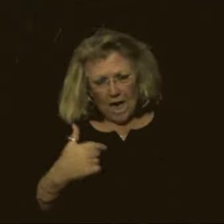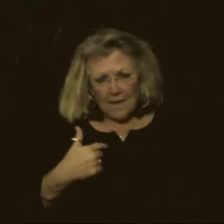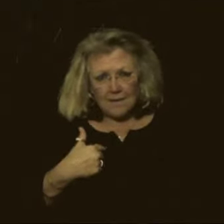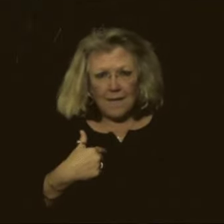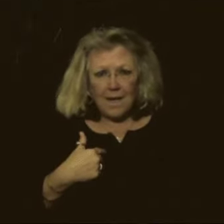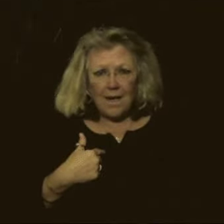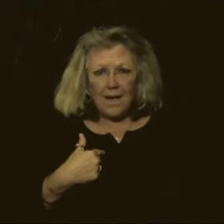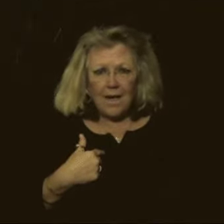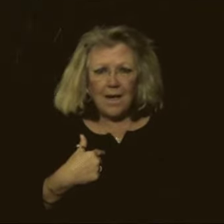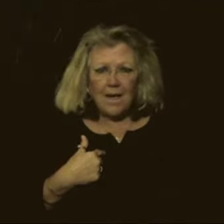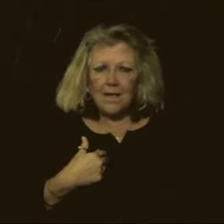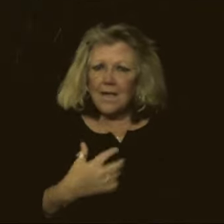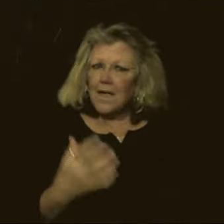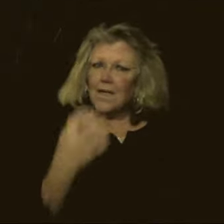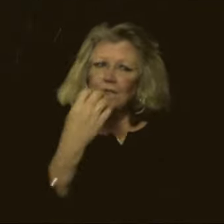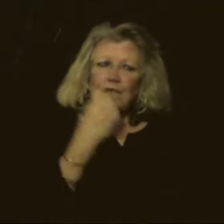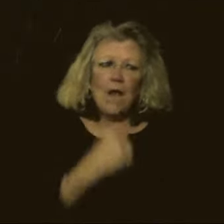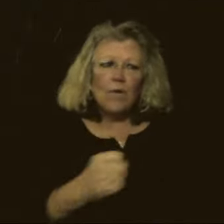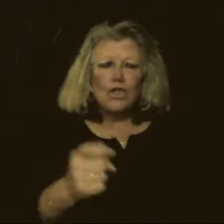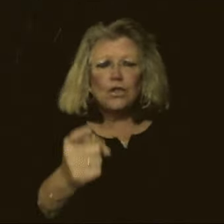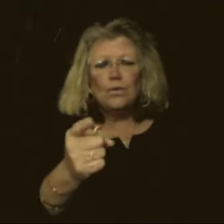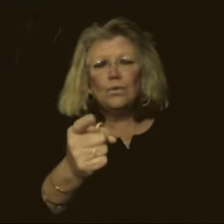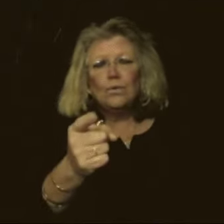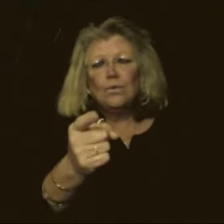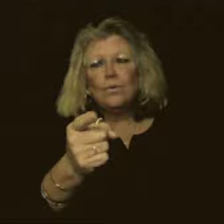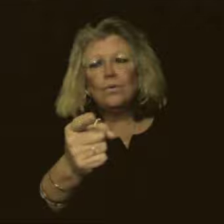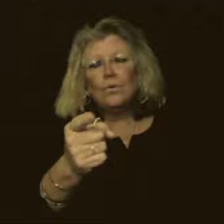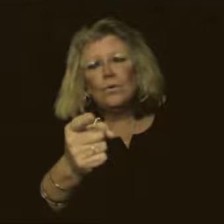as I cherish you,